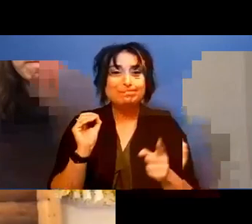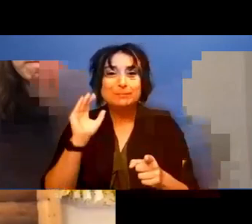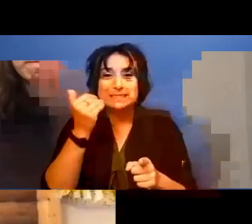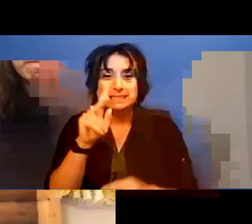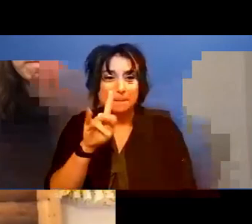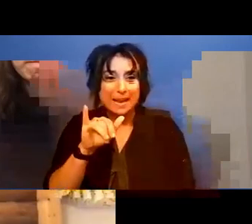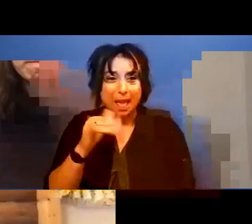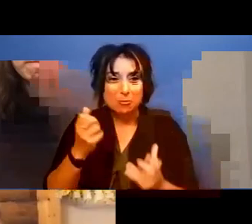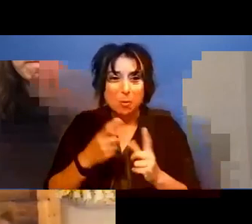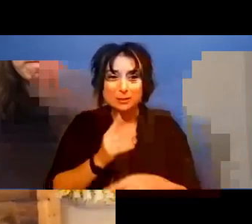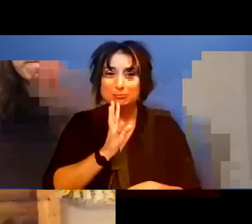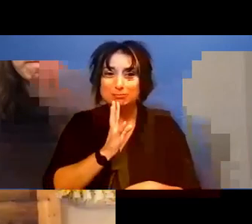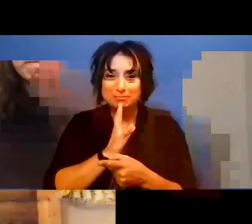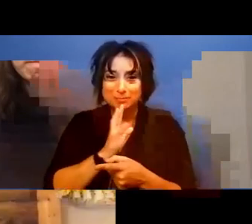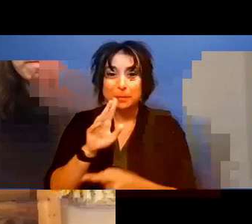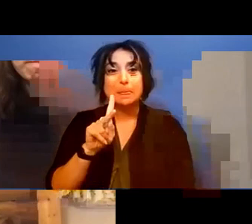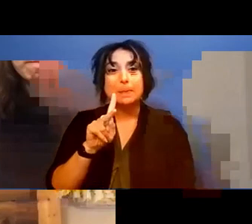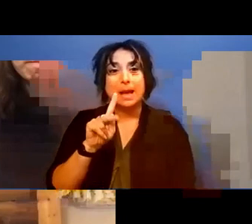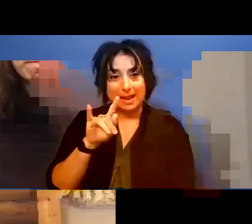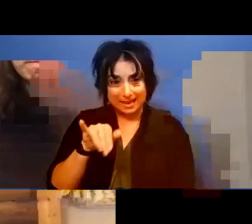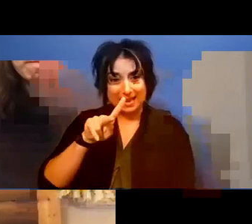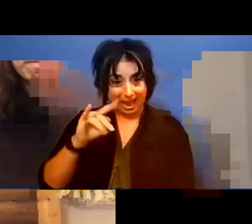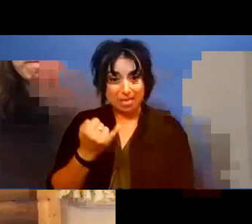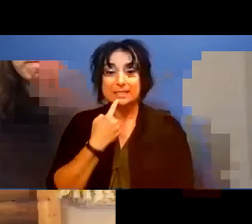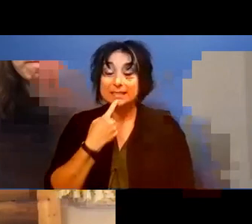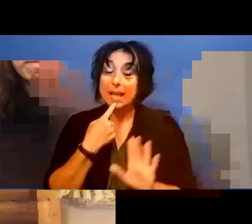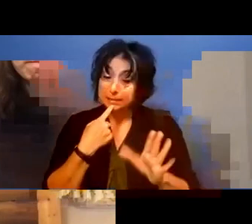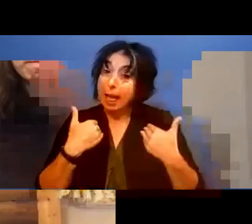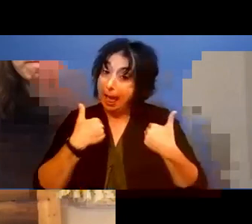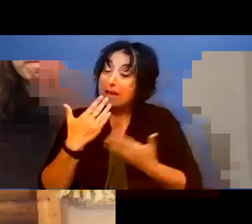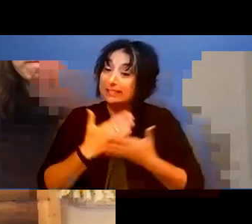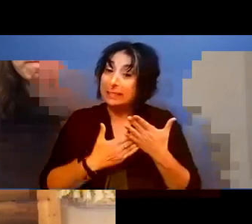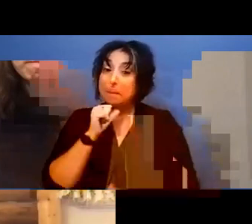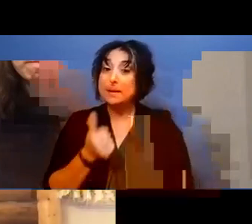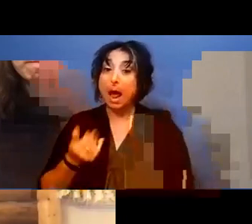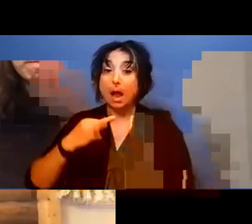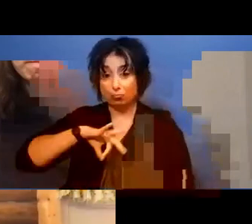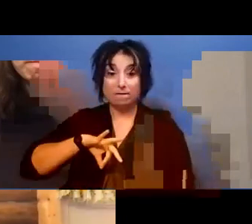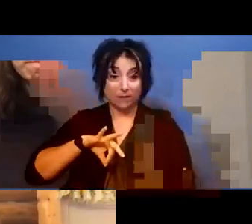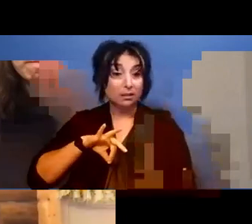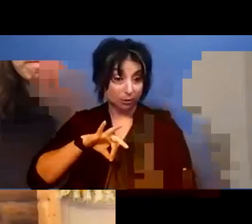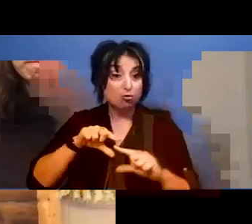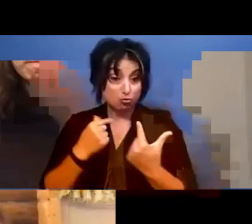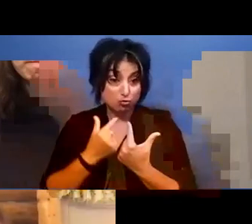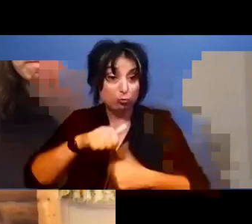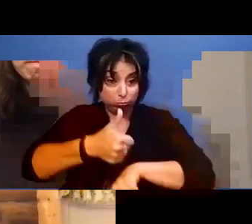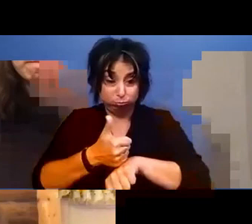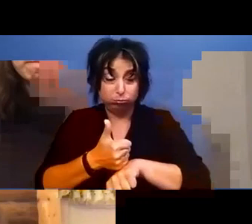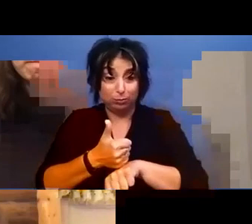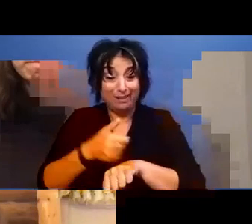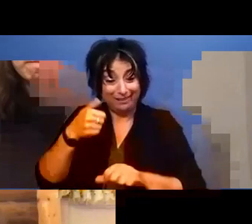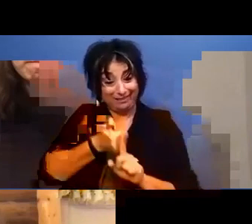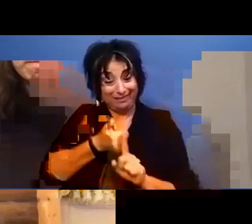Go ahead, Kathy. So there are some nonprofit organizations that are working to